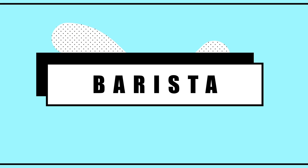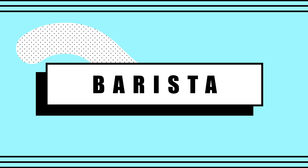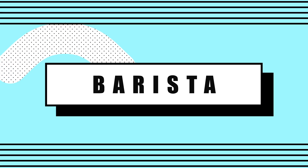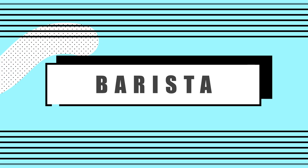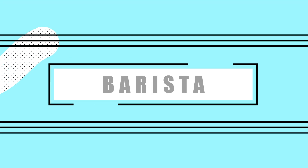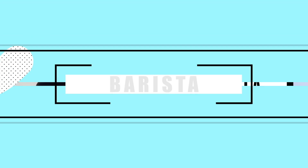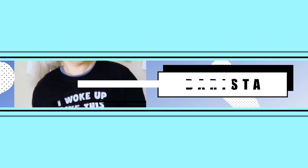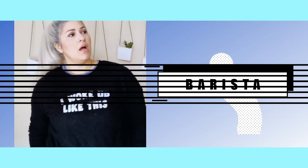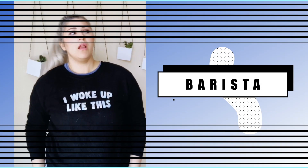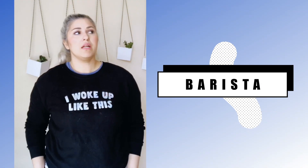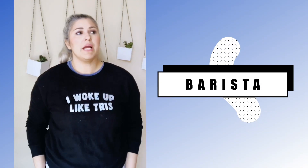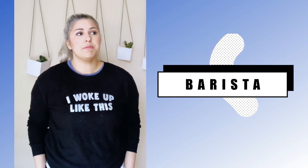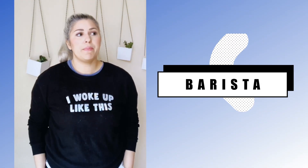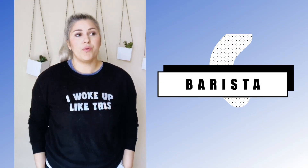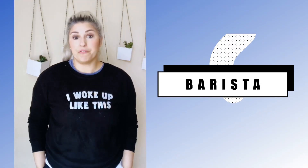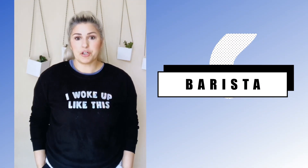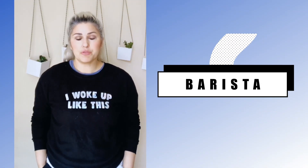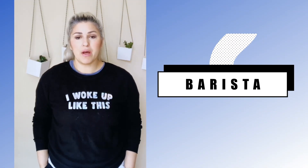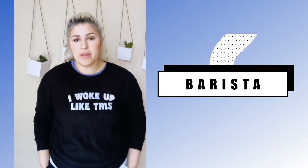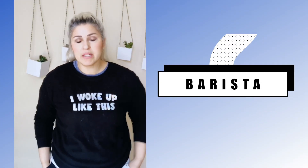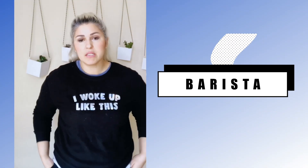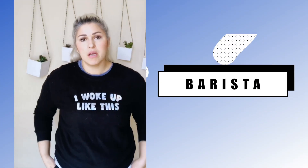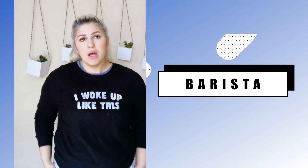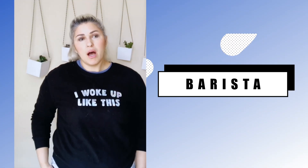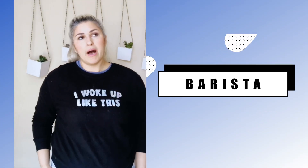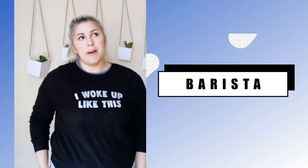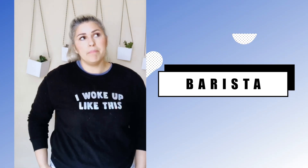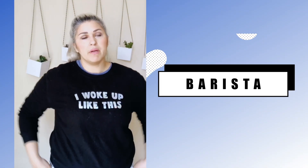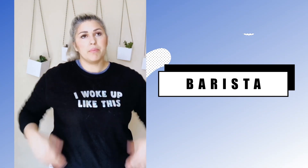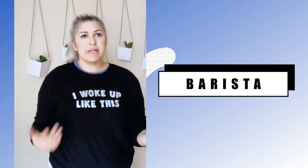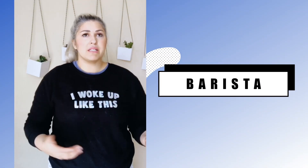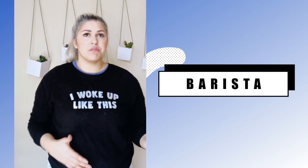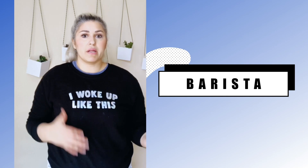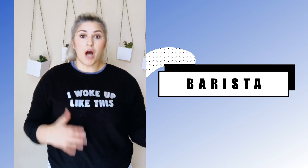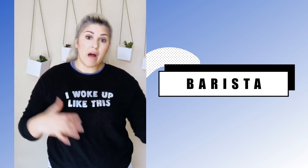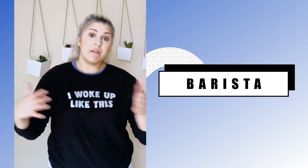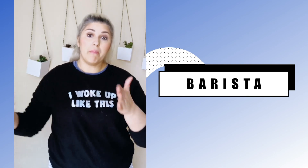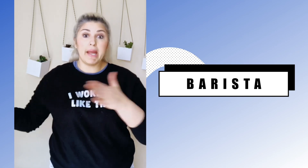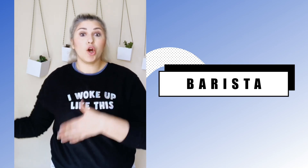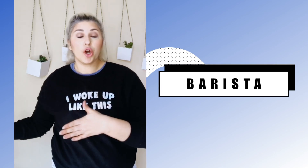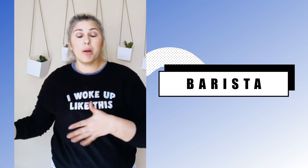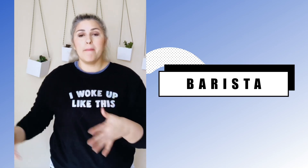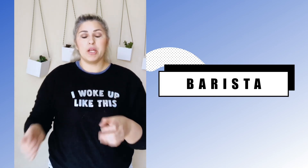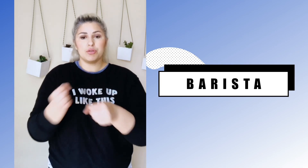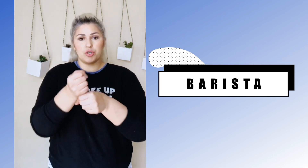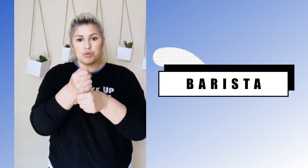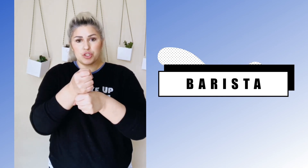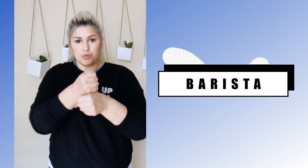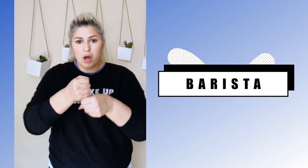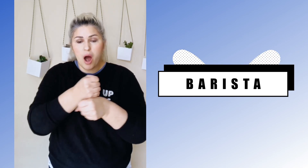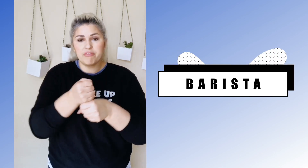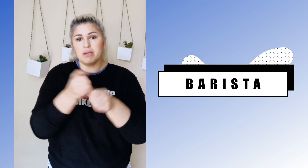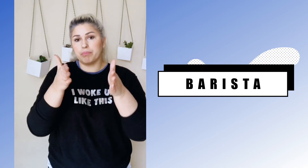Next one is barista. A lot of times people will fingerspell this. Barista is really a coffee maker, but so you